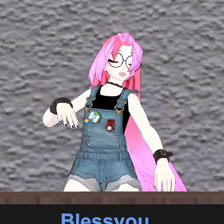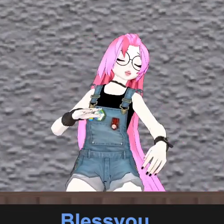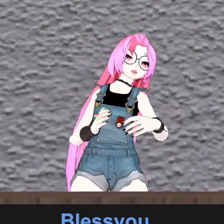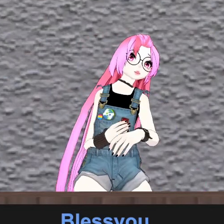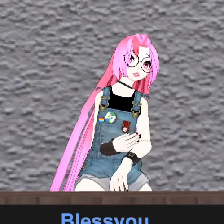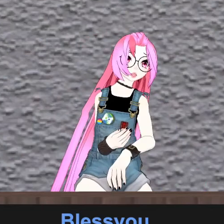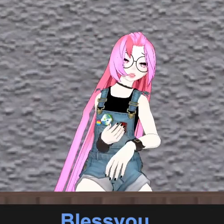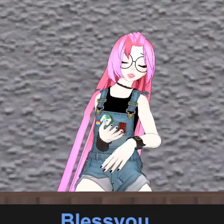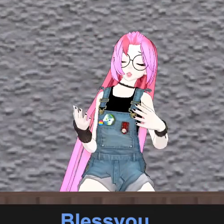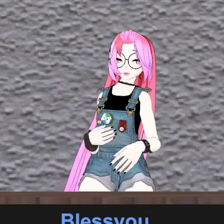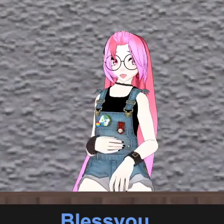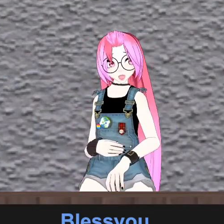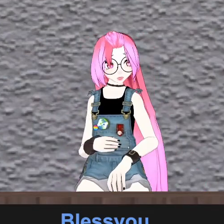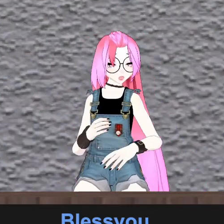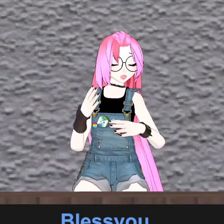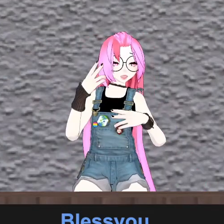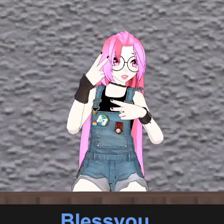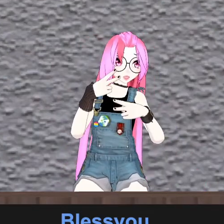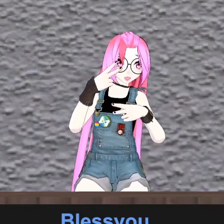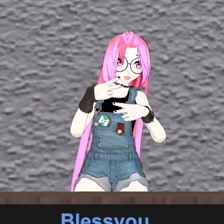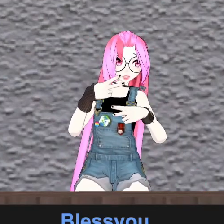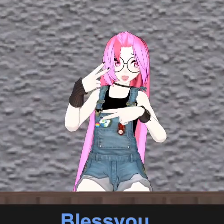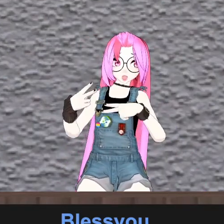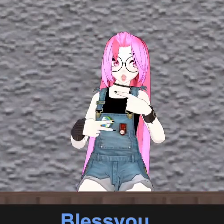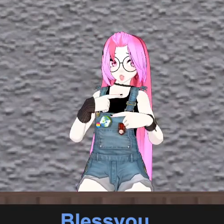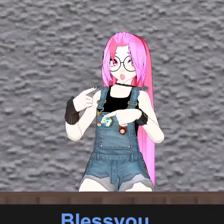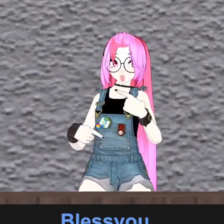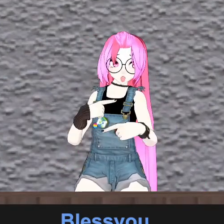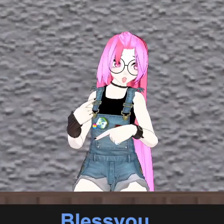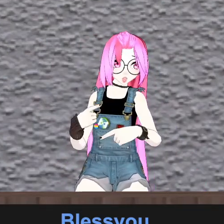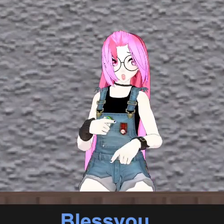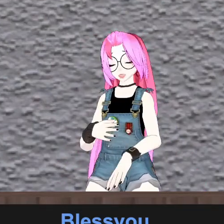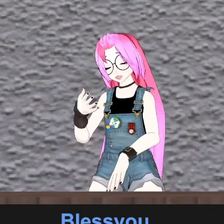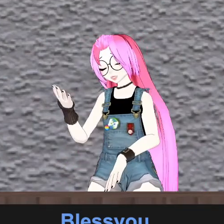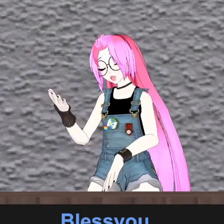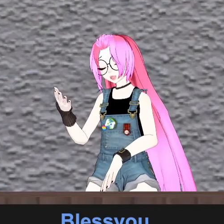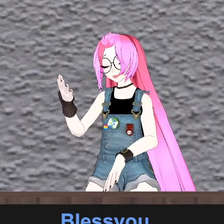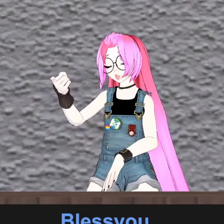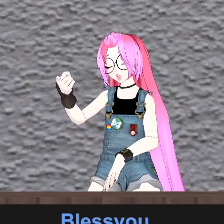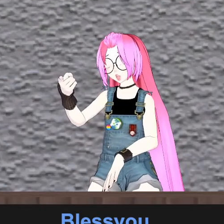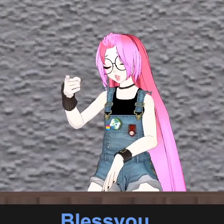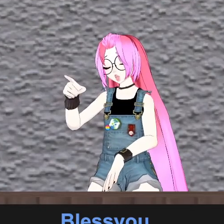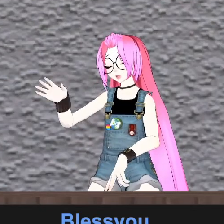So you know what I'm gonna do? We are gonna do something called having a sign name. To my knowledge, you don't have one.